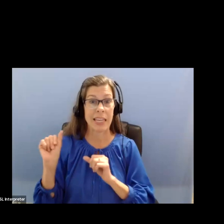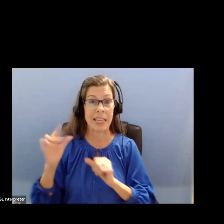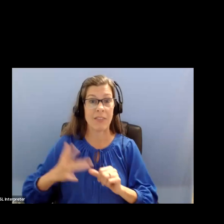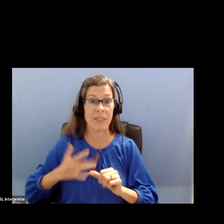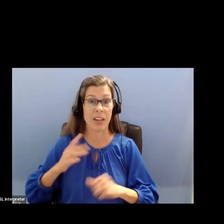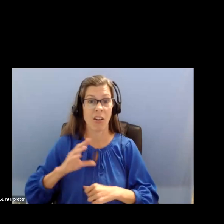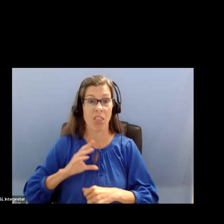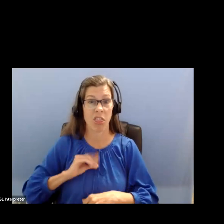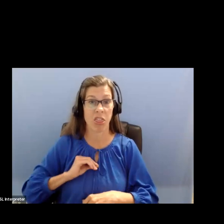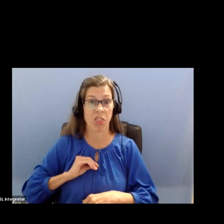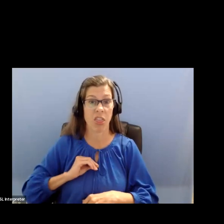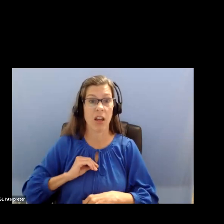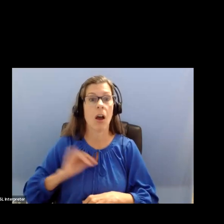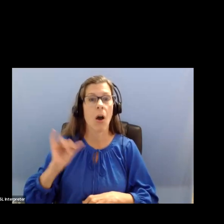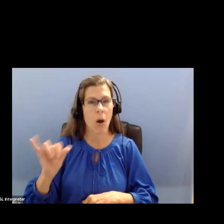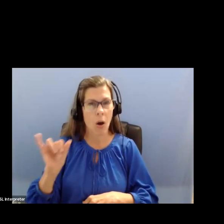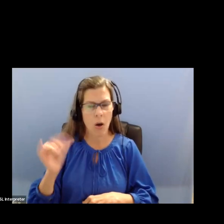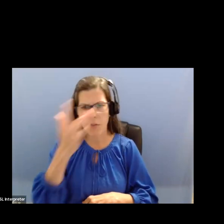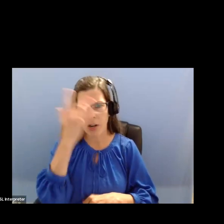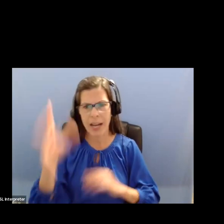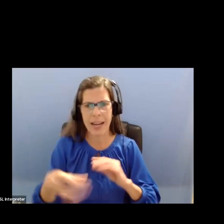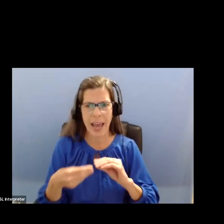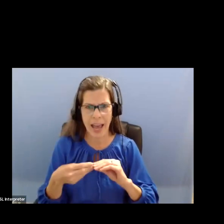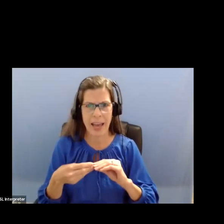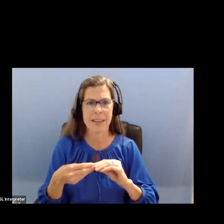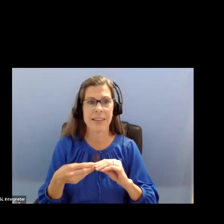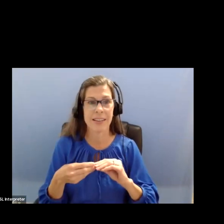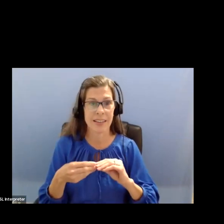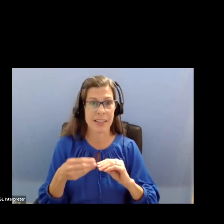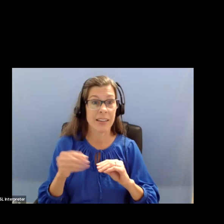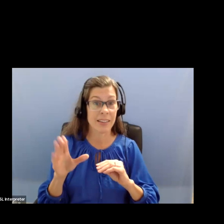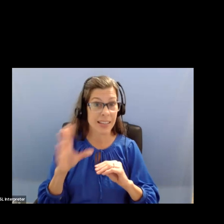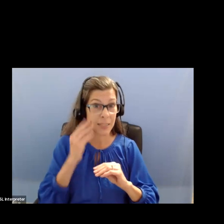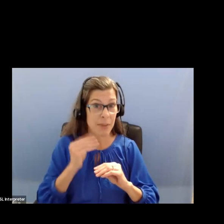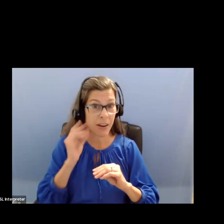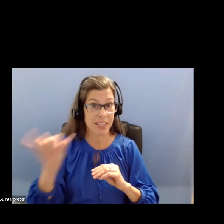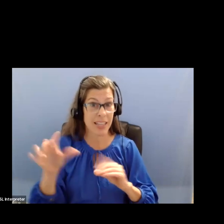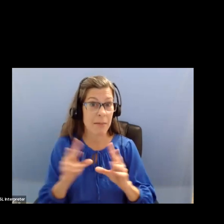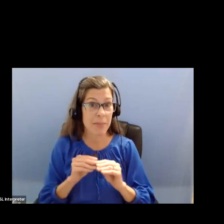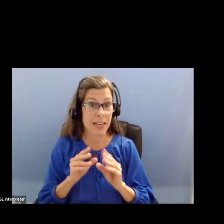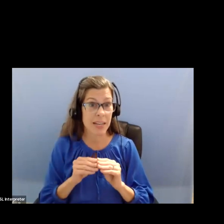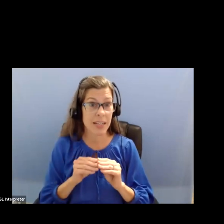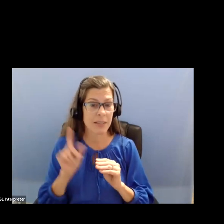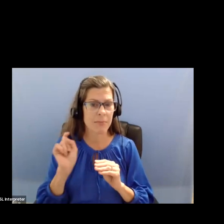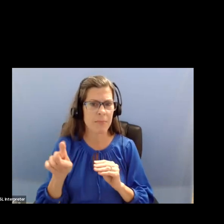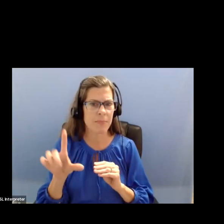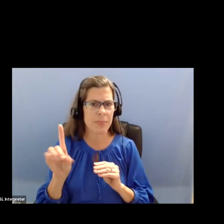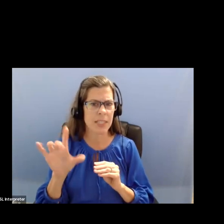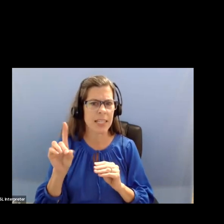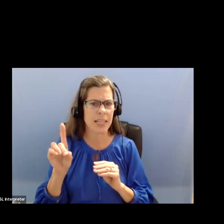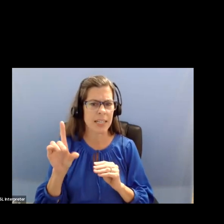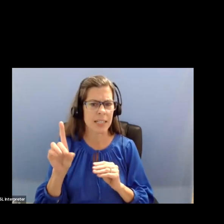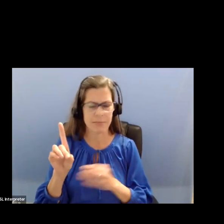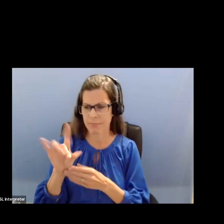with a reflection on what the experience was and how people were affected. Did you, Dr. Stone, did you have